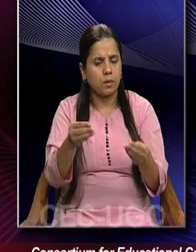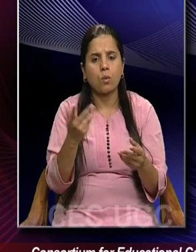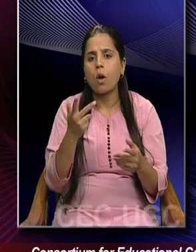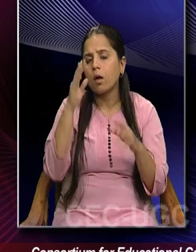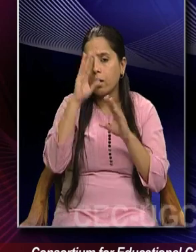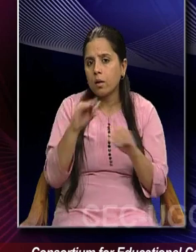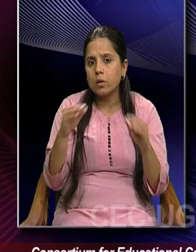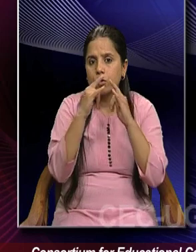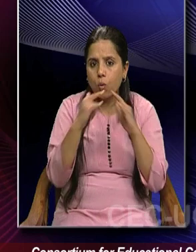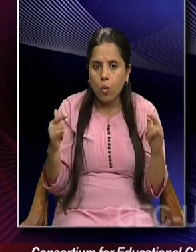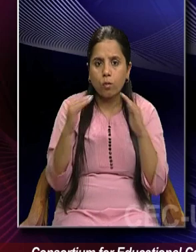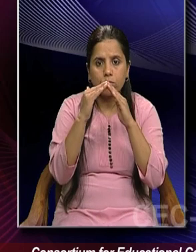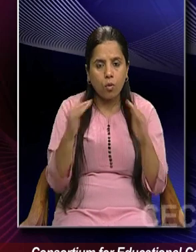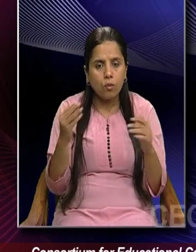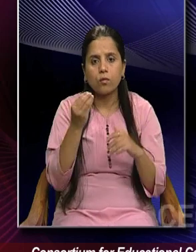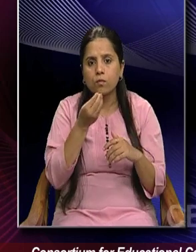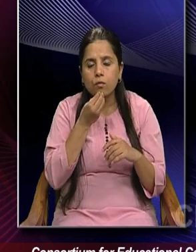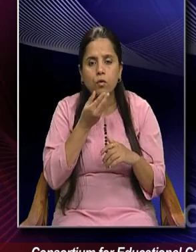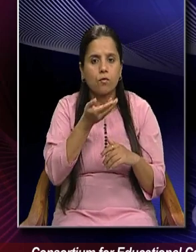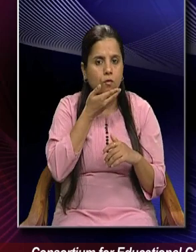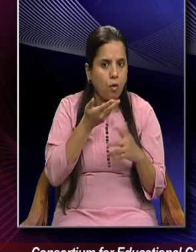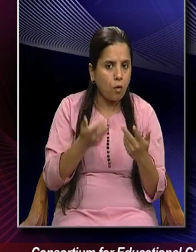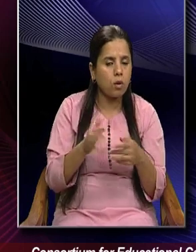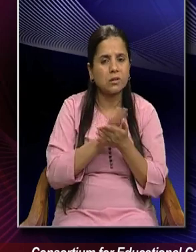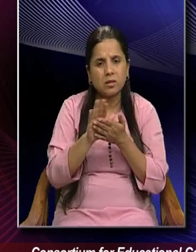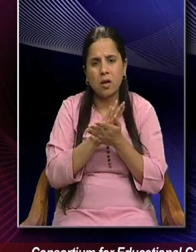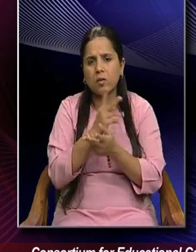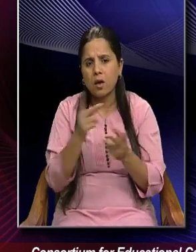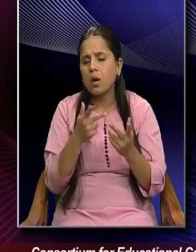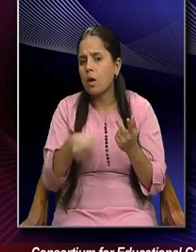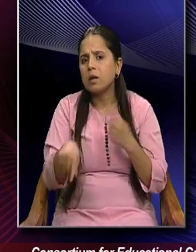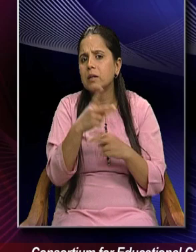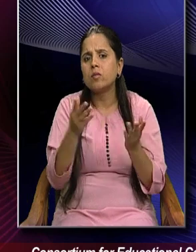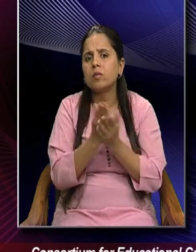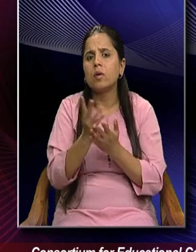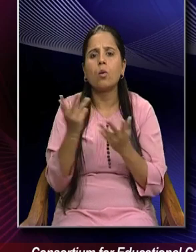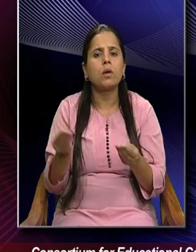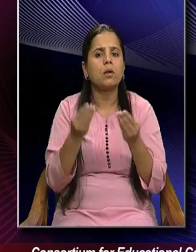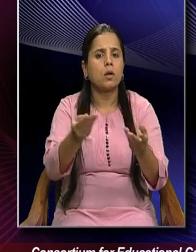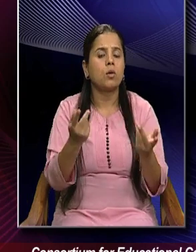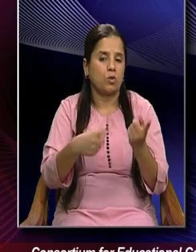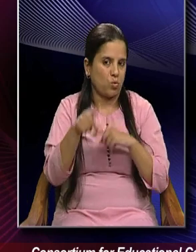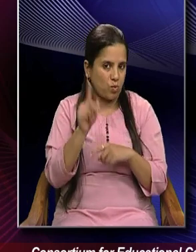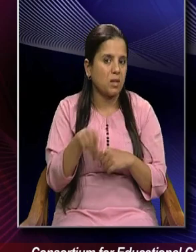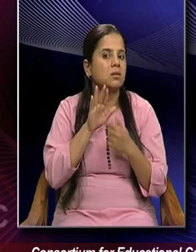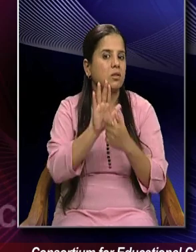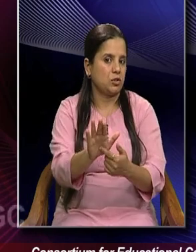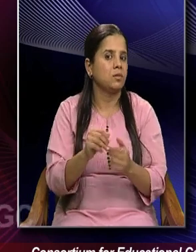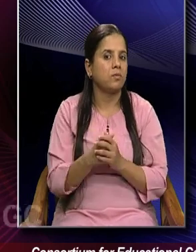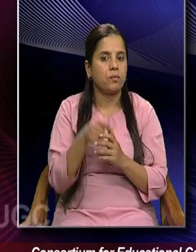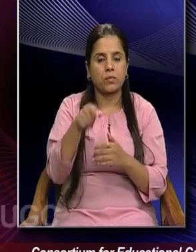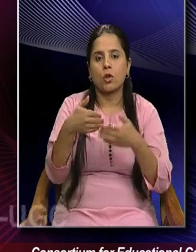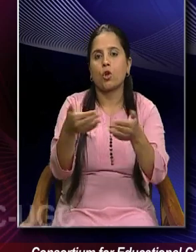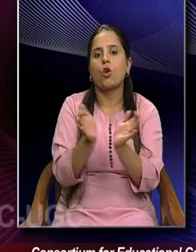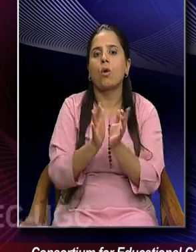relief? Shelter, home, food, water, sanitation. What kind of arrangement they are providing? You must highlight about the